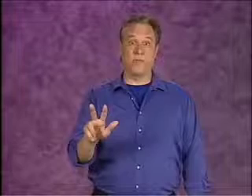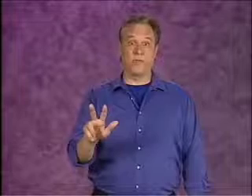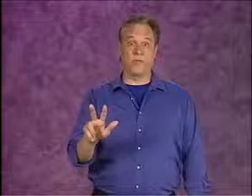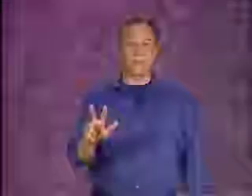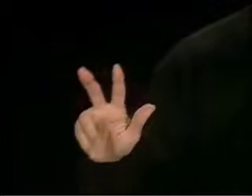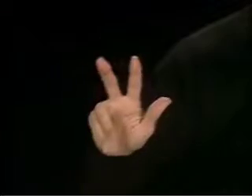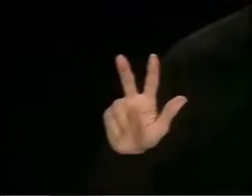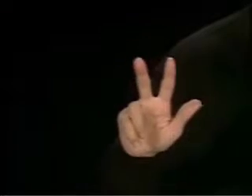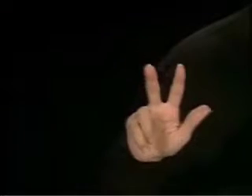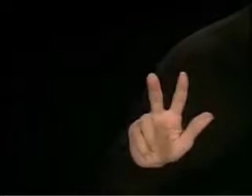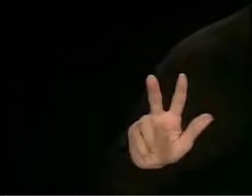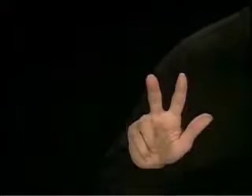forth.